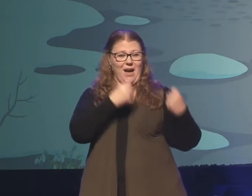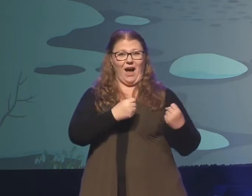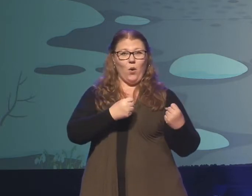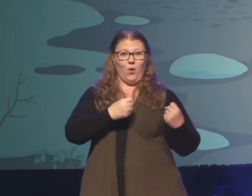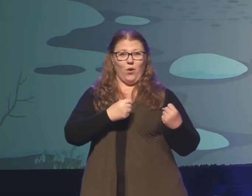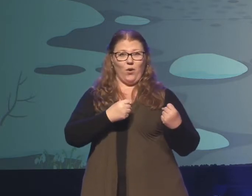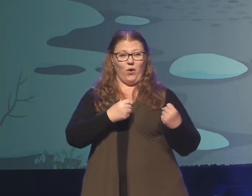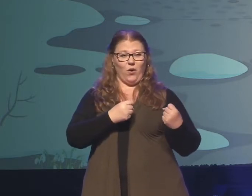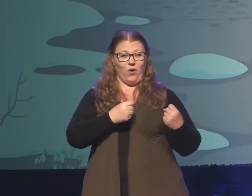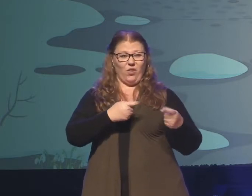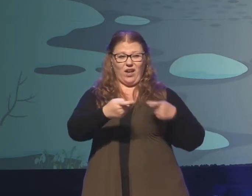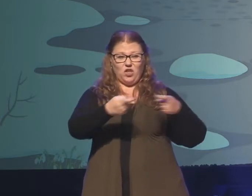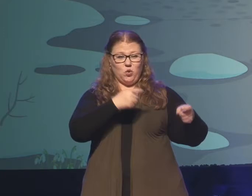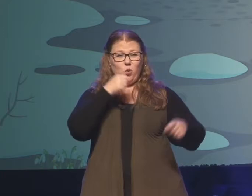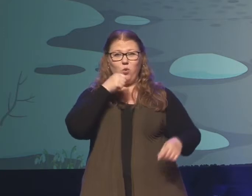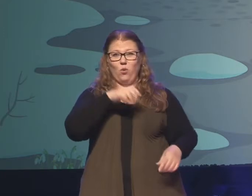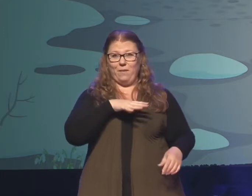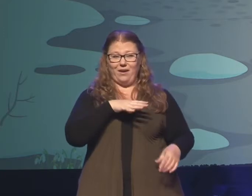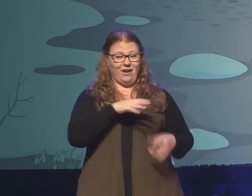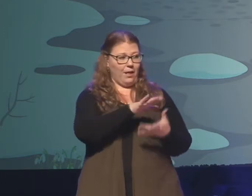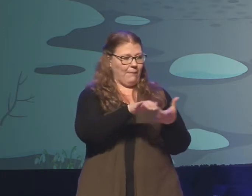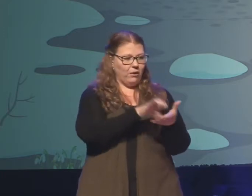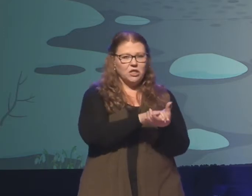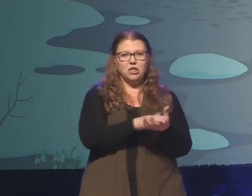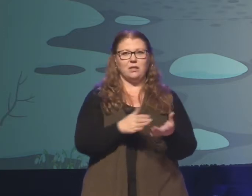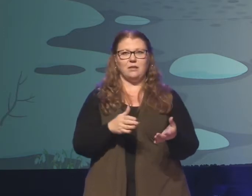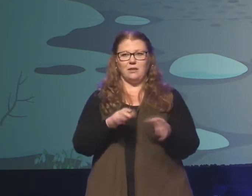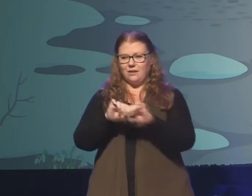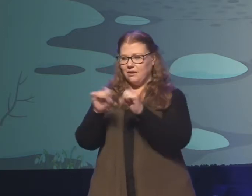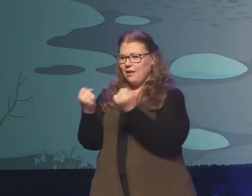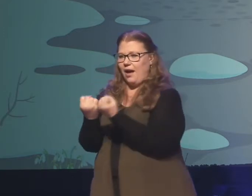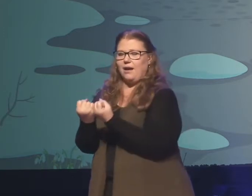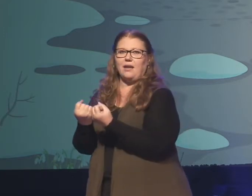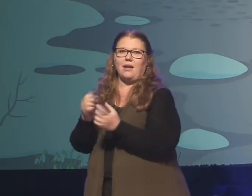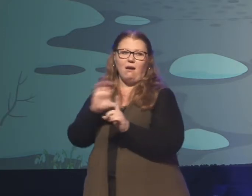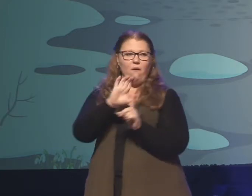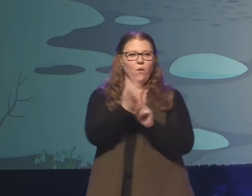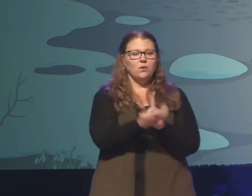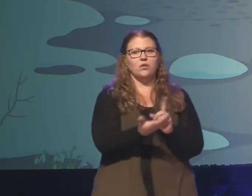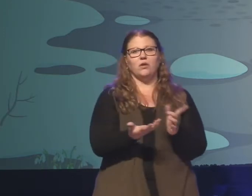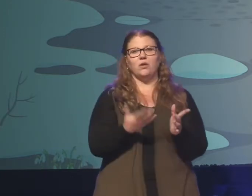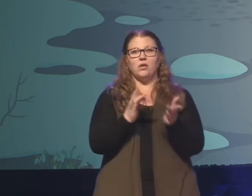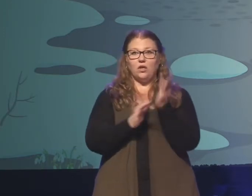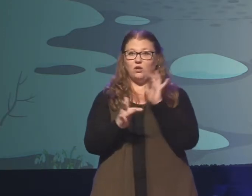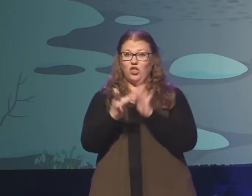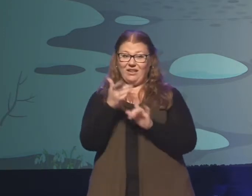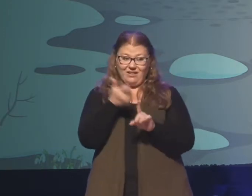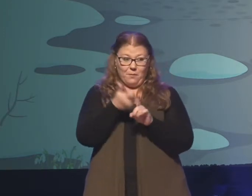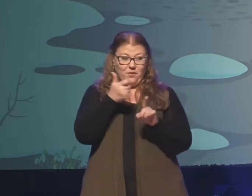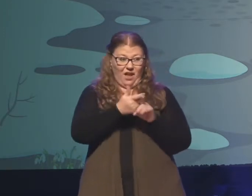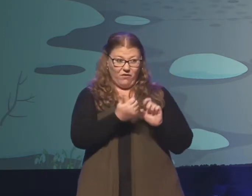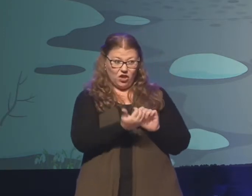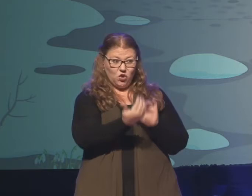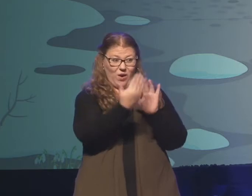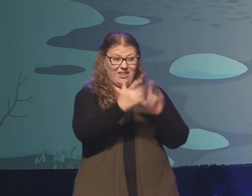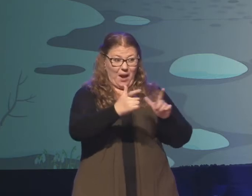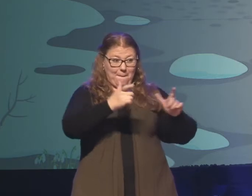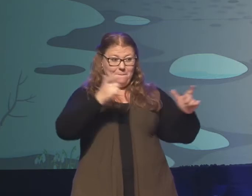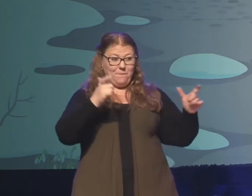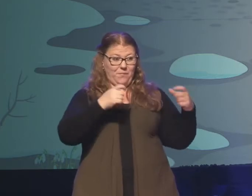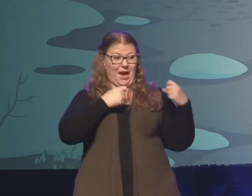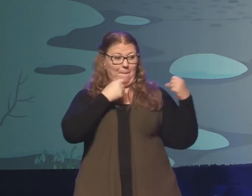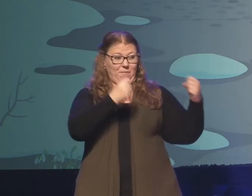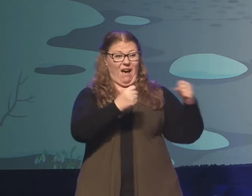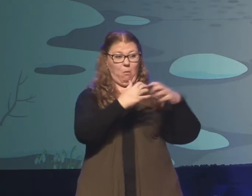women in their marriages, in society, in culture. So Jesus is addressing a massive